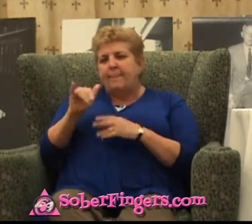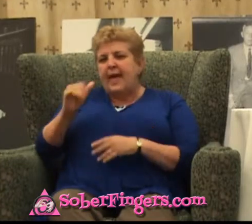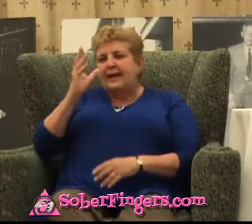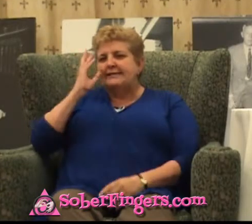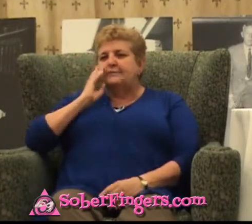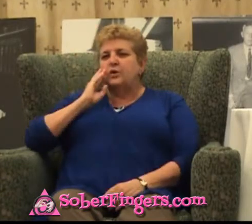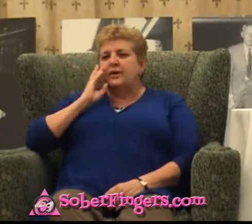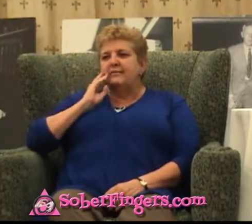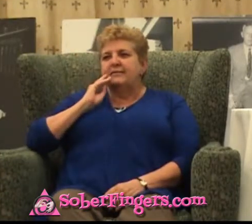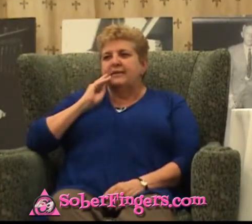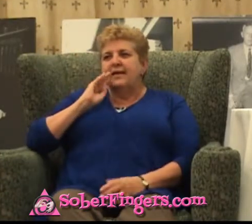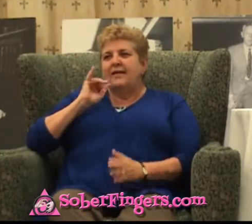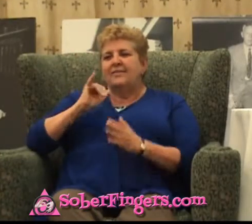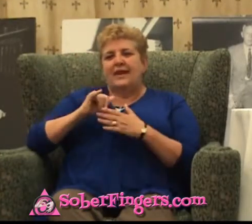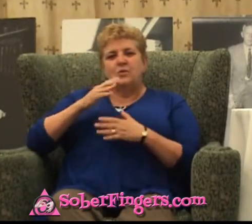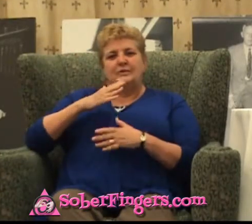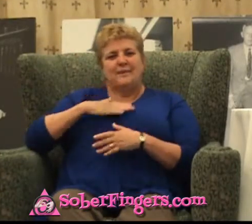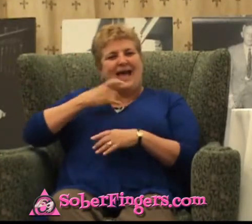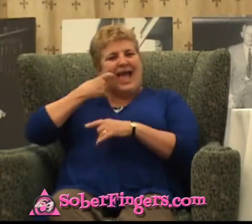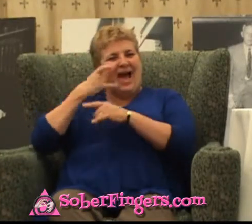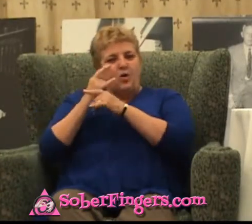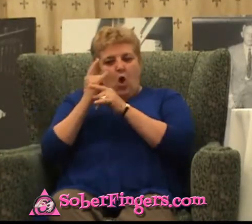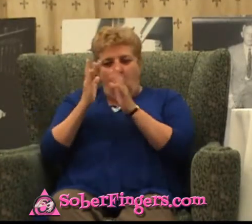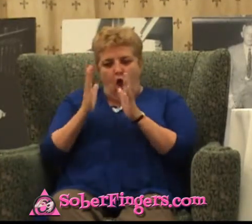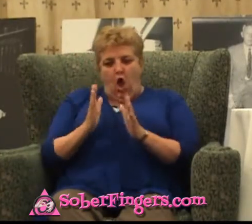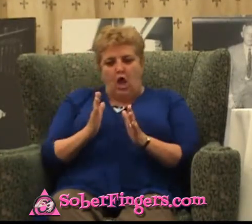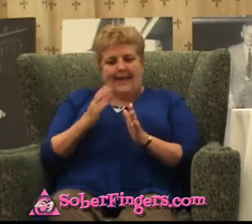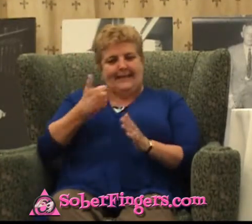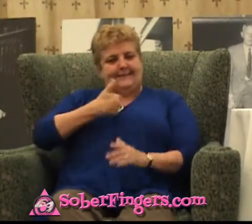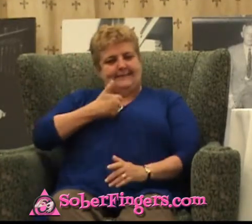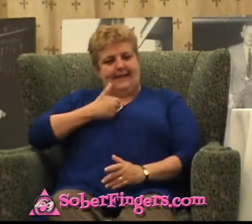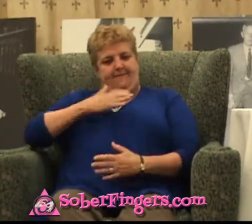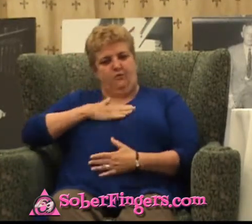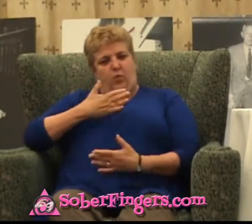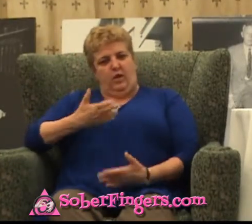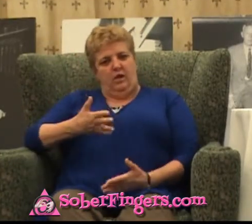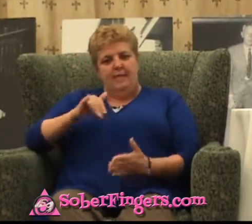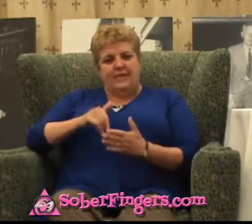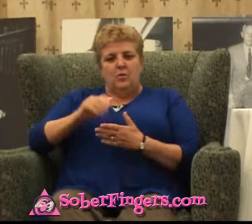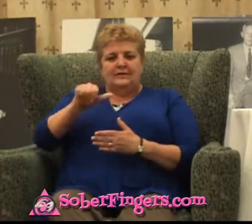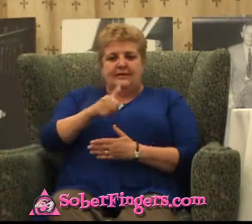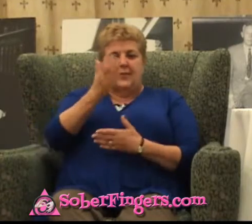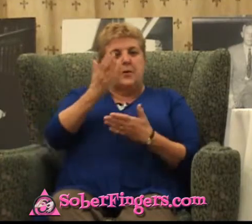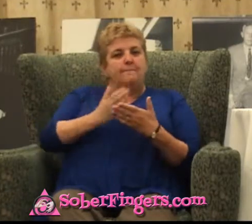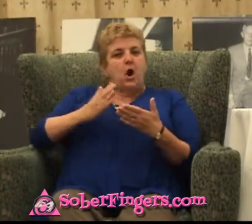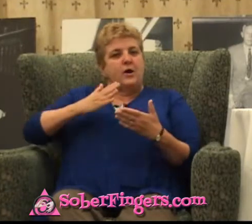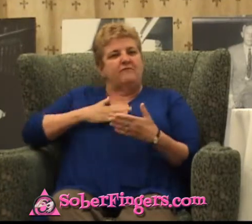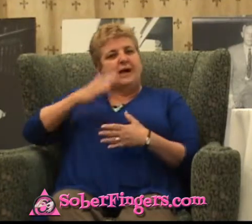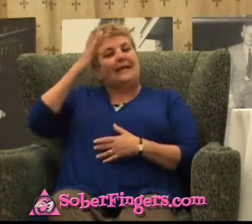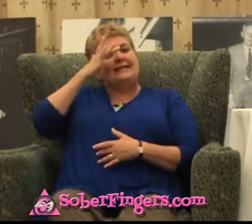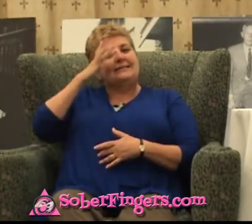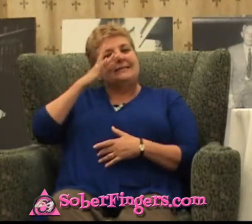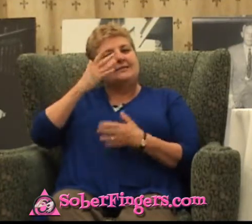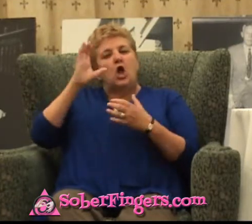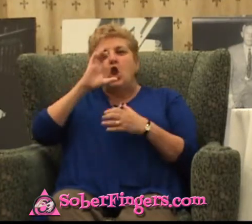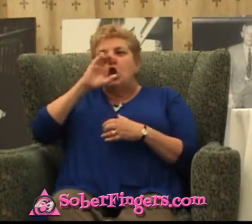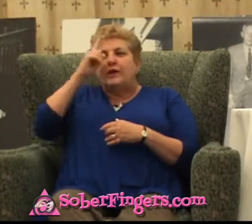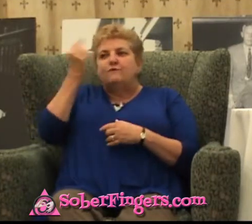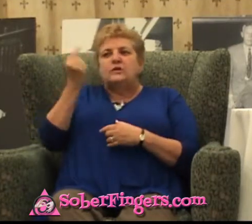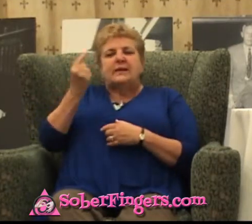alcoholic self-will. It had been another manifestation of my alcoholism, looking for something to fill that emptiness inside of me that had gotten me into each and every